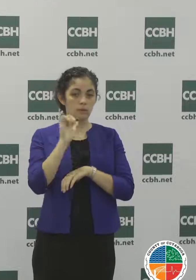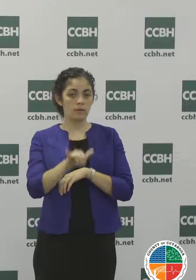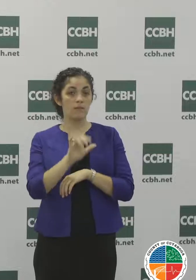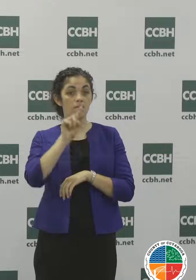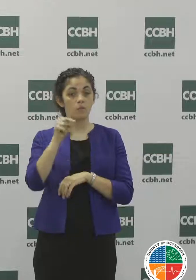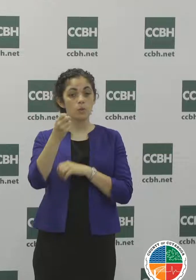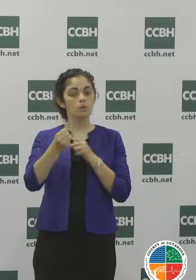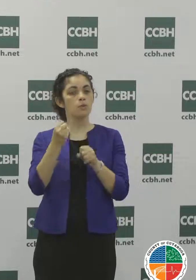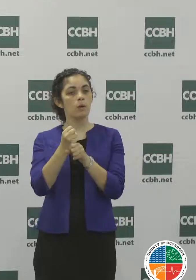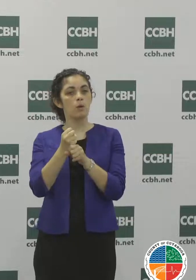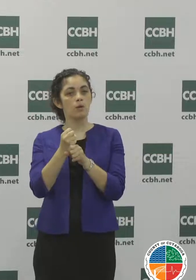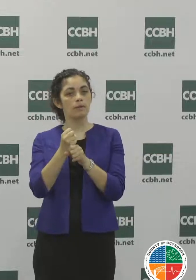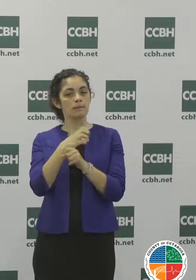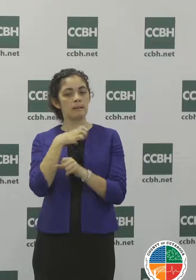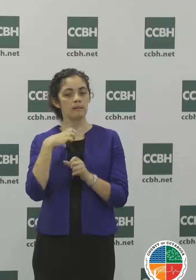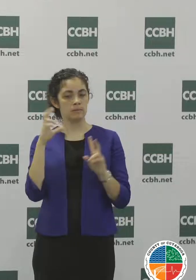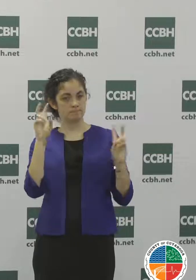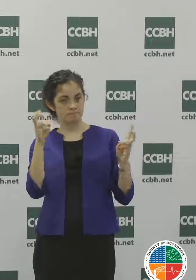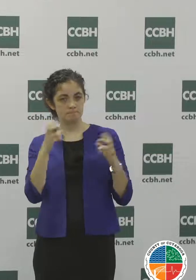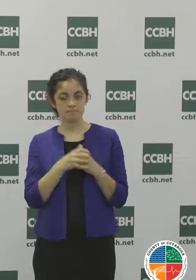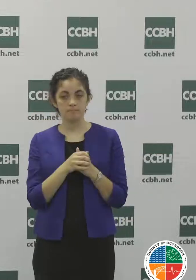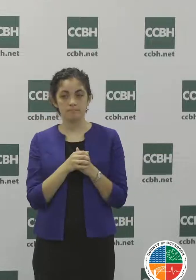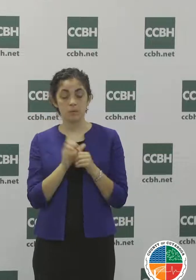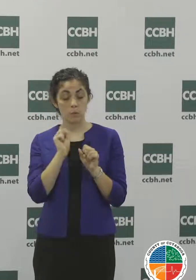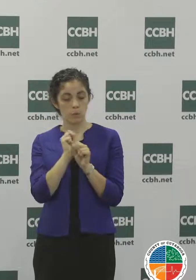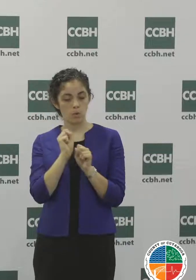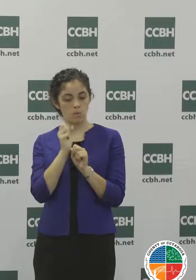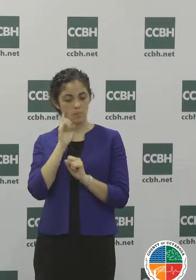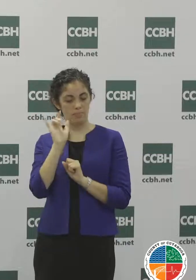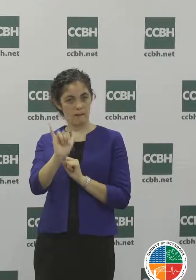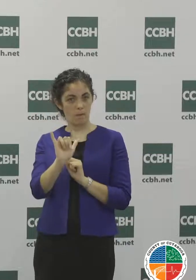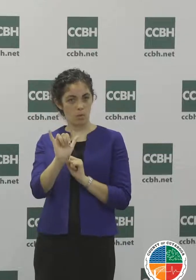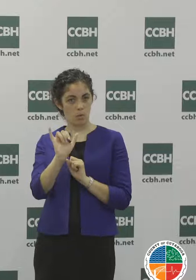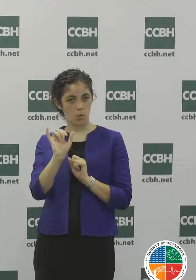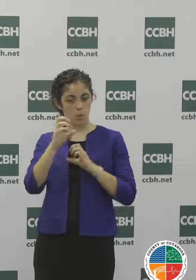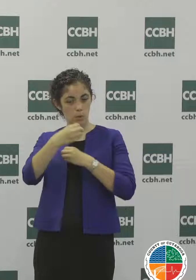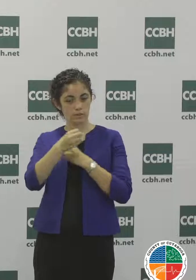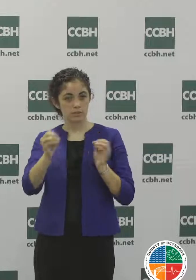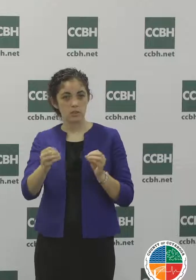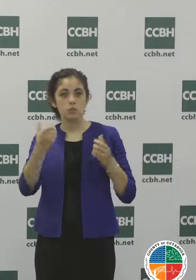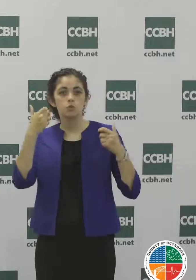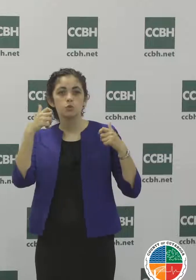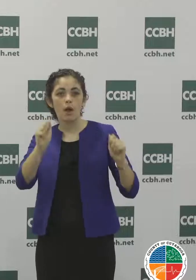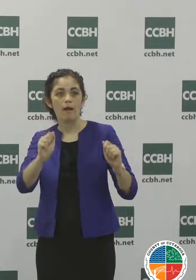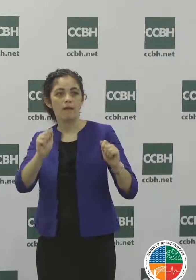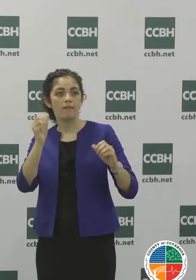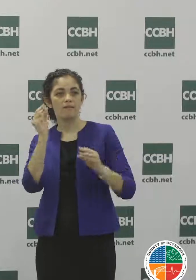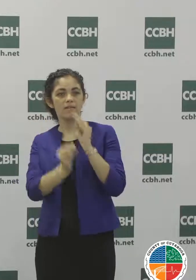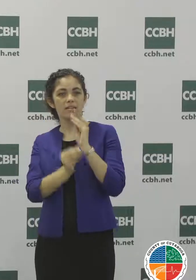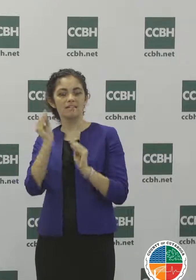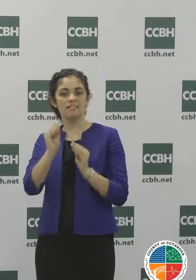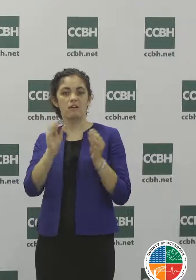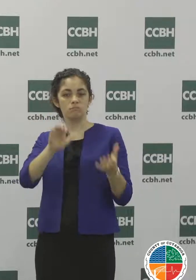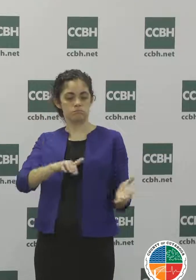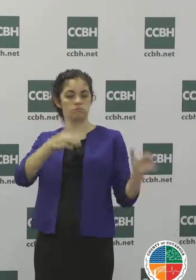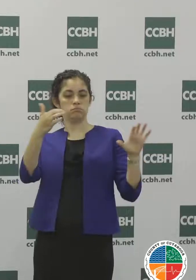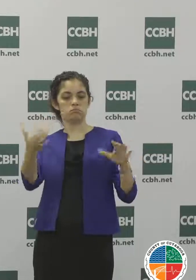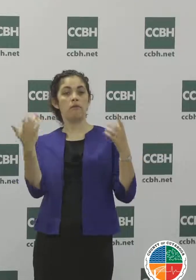First Year Cleveland, the work of that organization is to try and fix this terrible